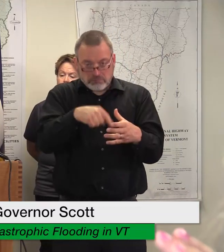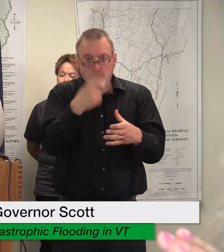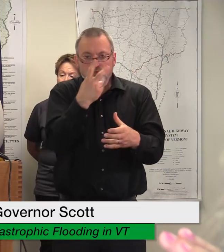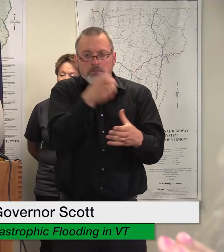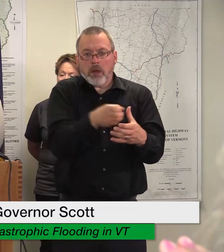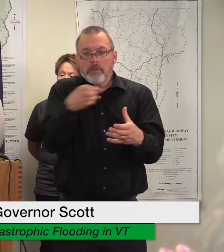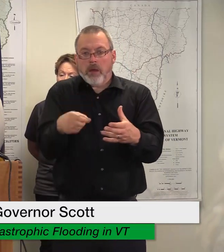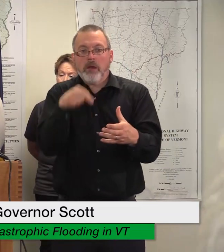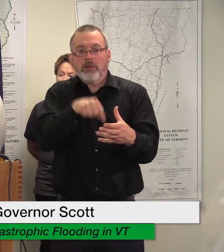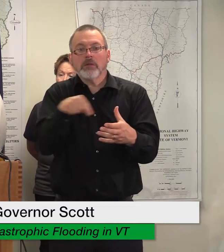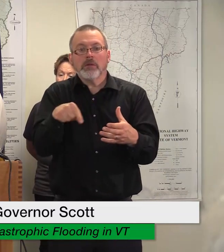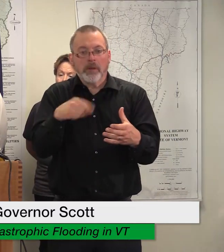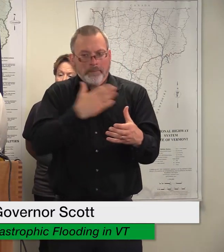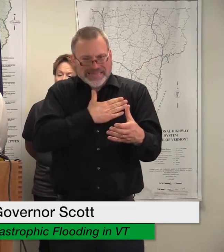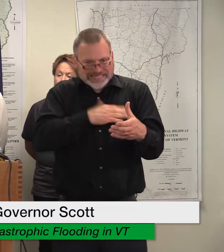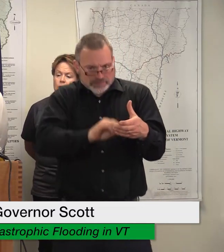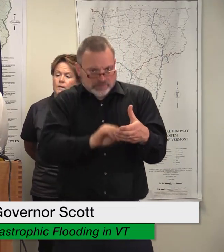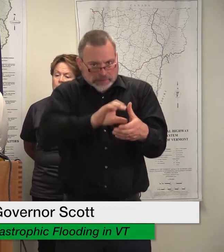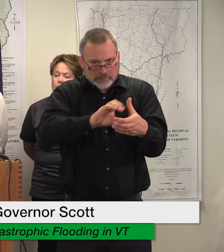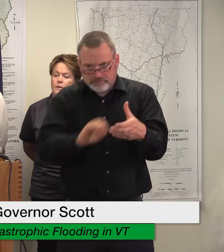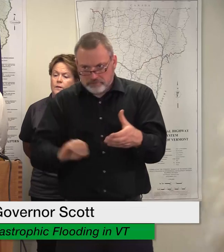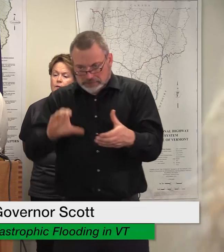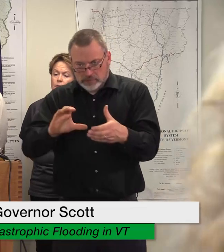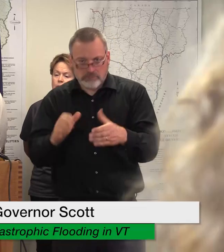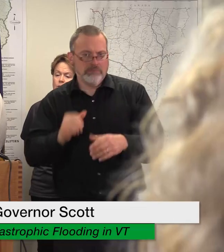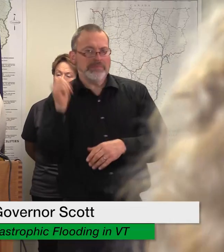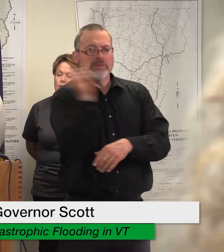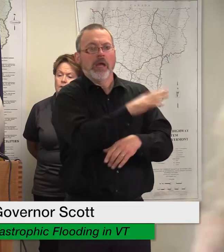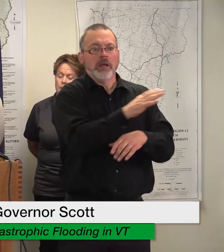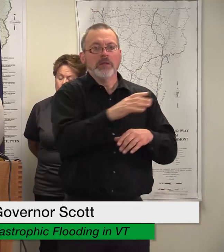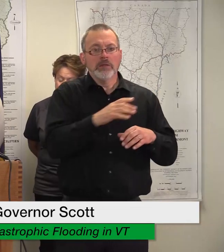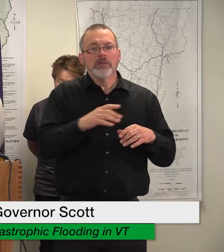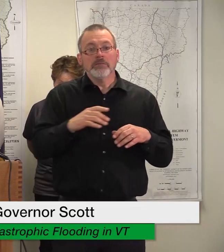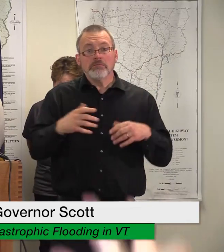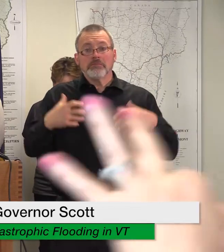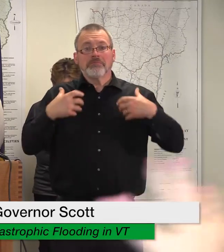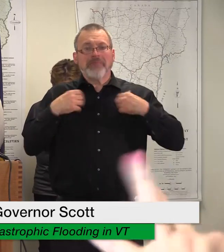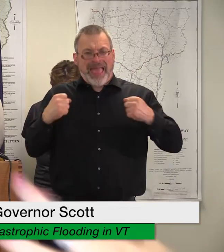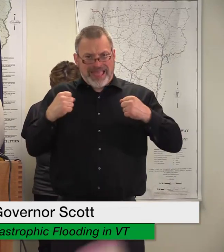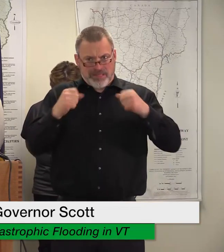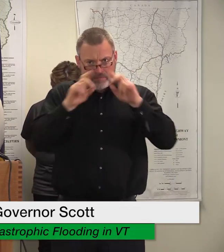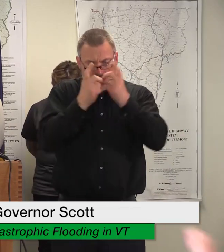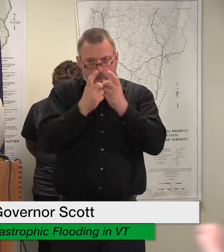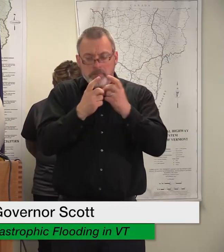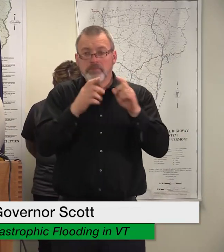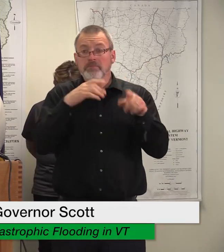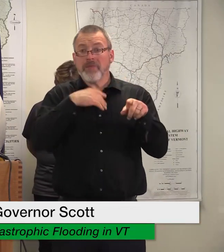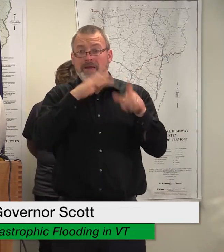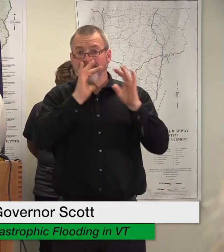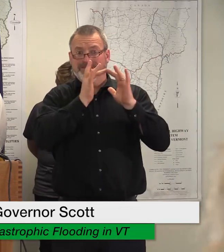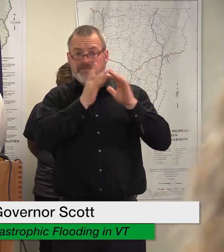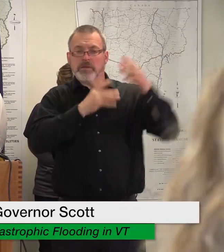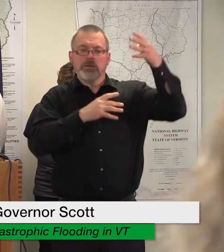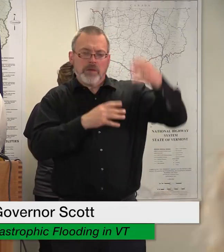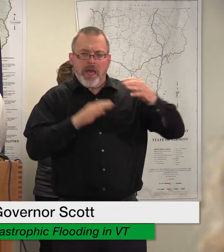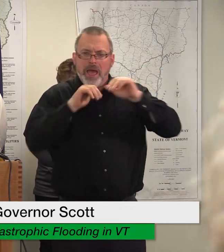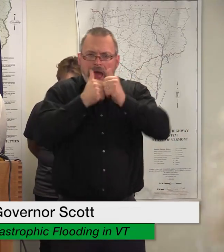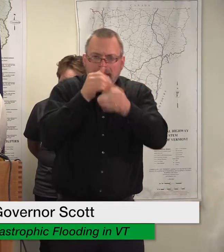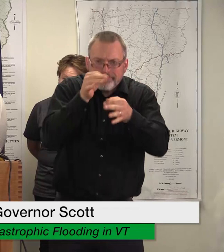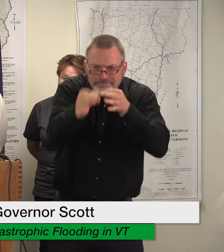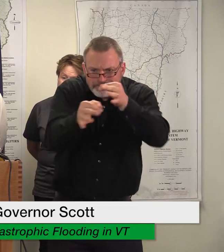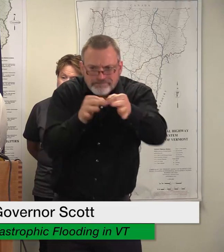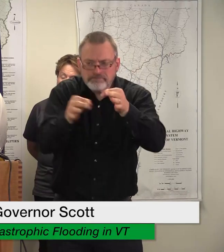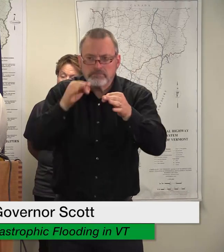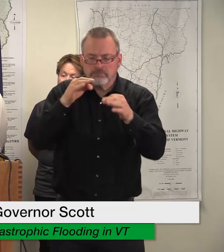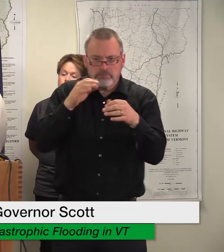video resources available online on the Health Department website that walk you through exactly how to take these water samples. Again,